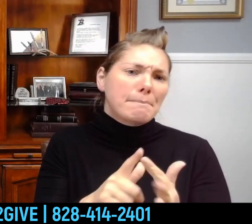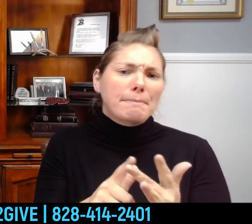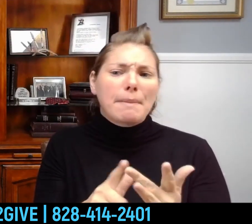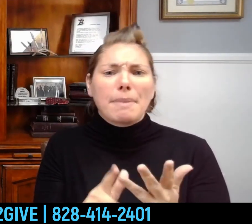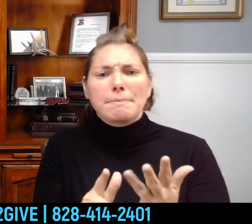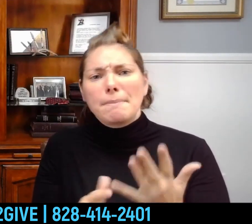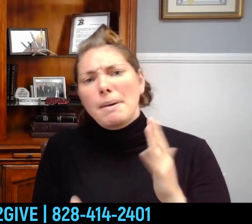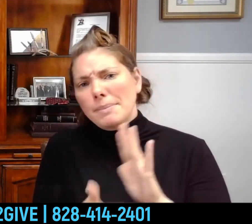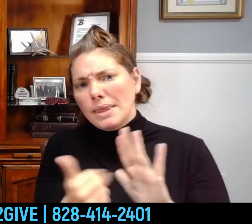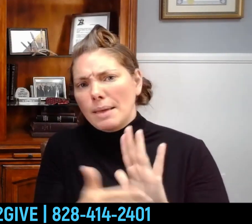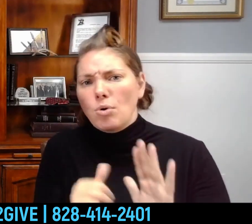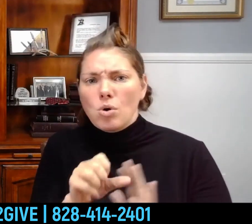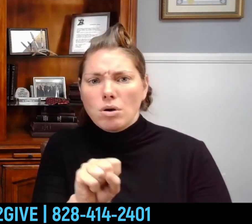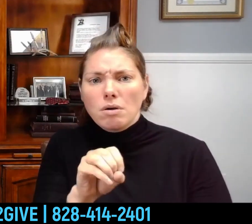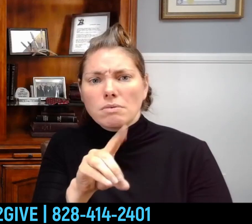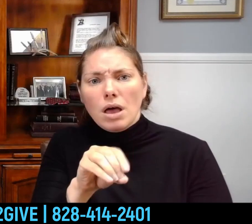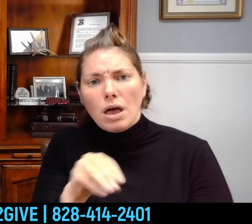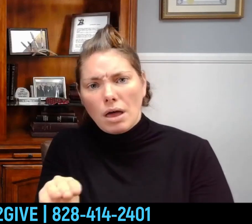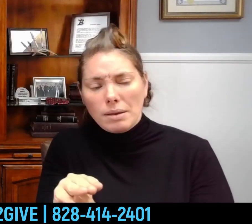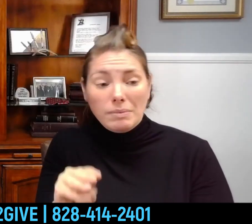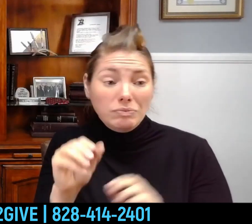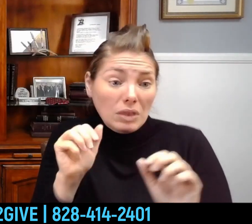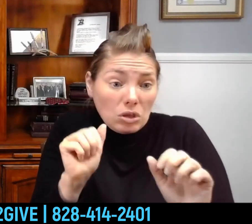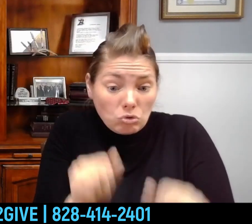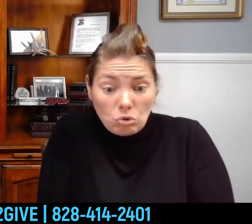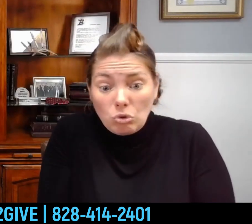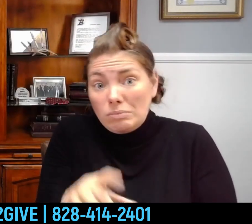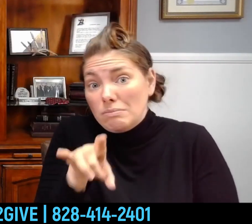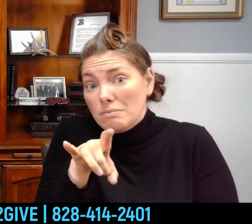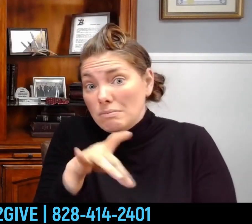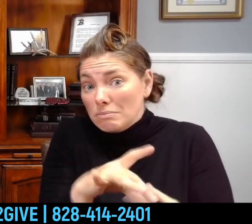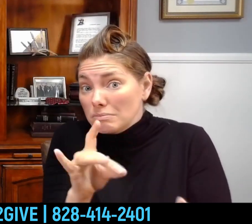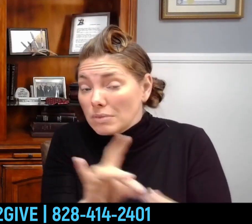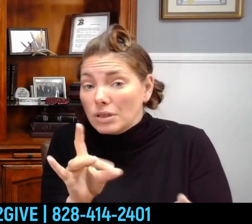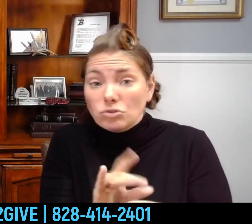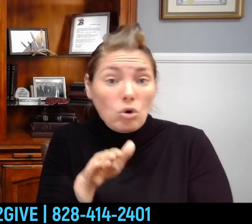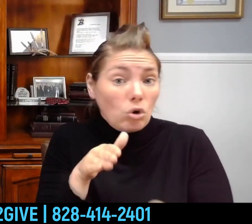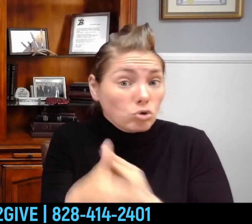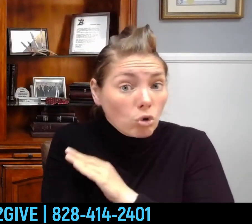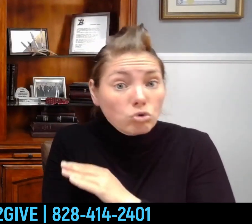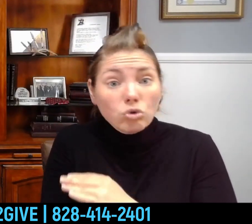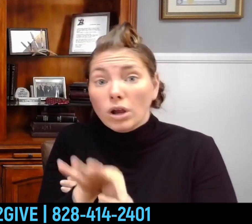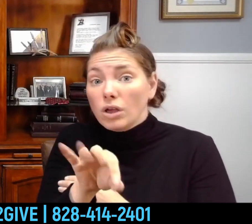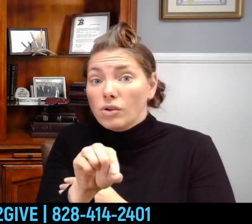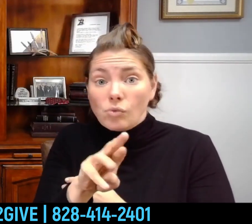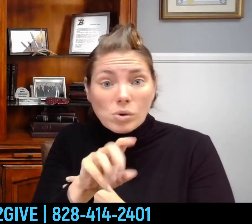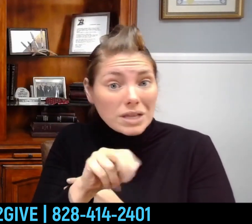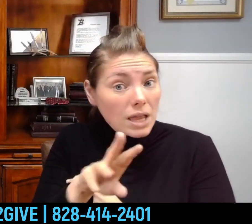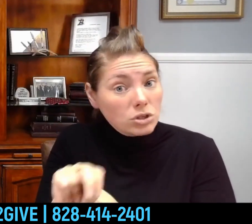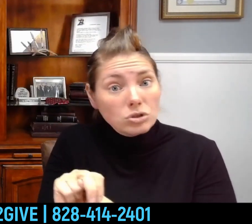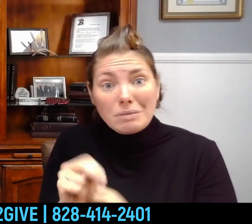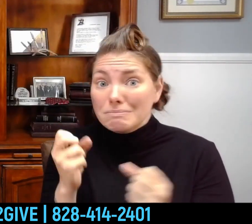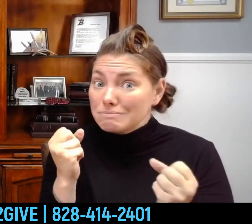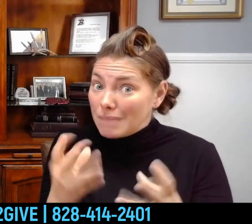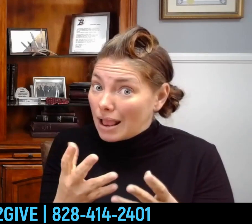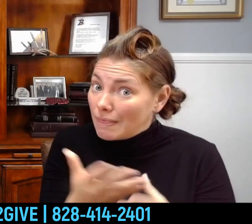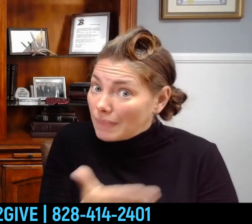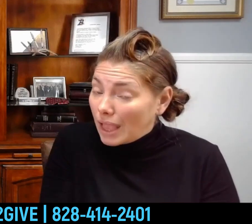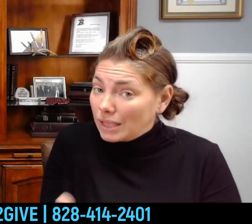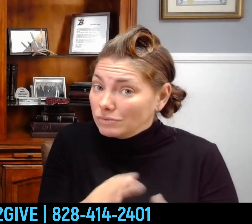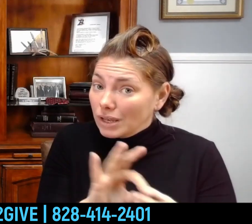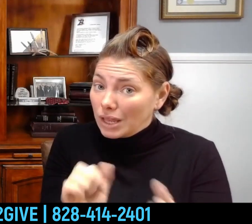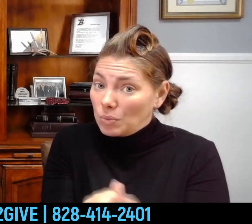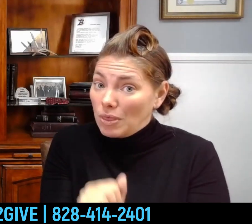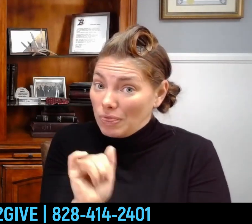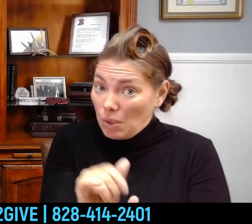been labeled for adultery, fornication, and many different things. When you think of the word Sodom